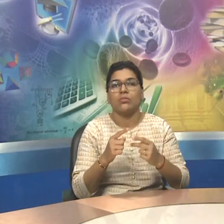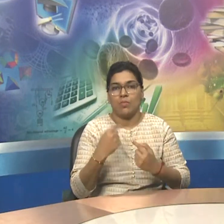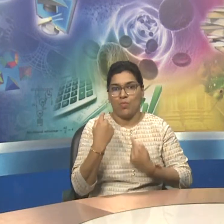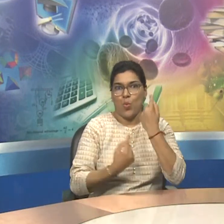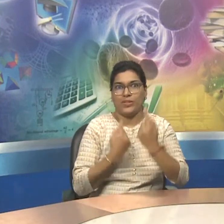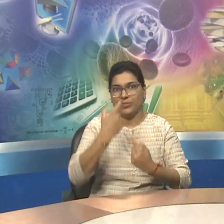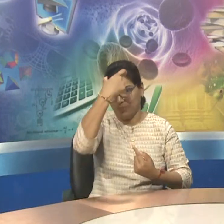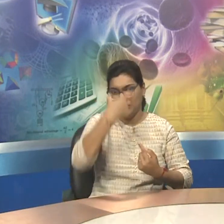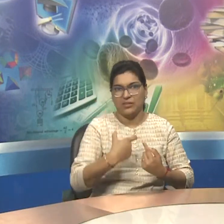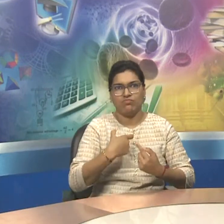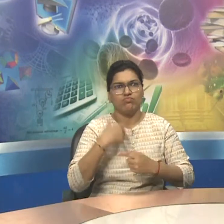divided into